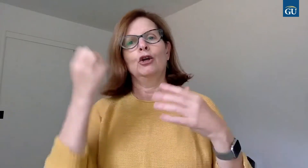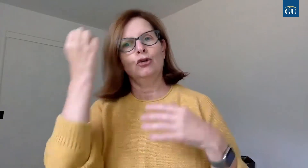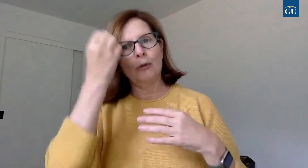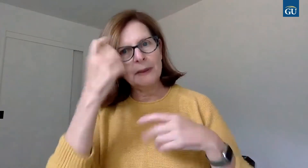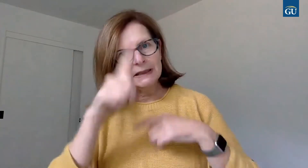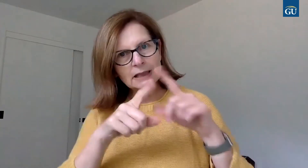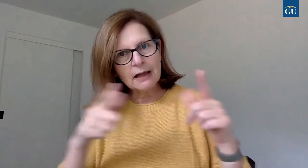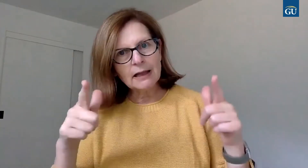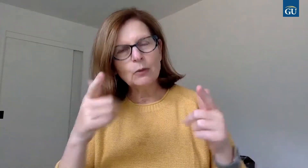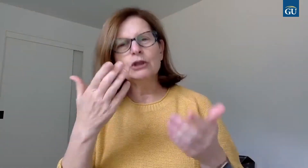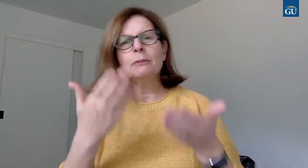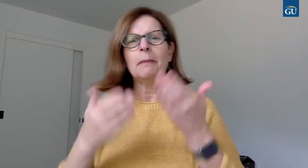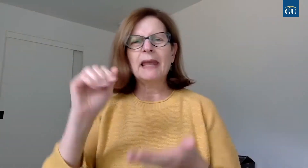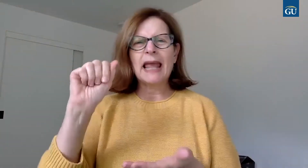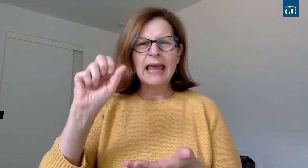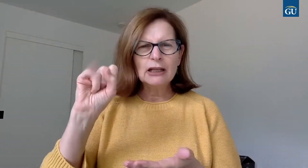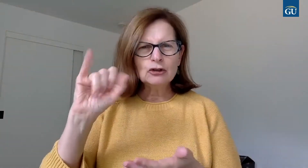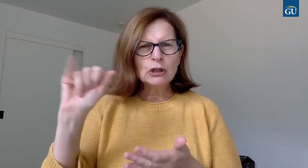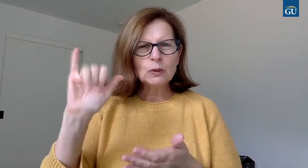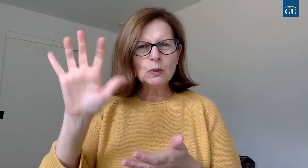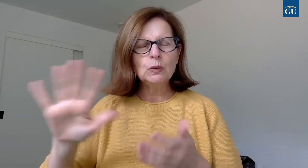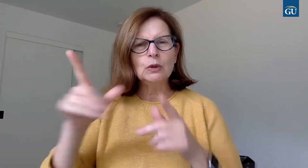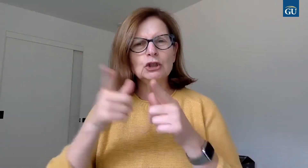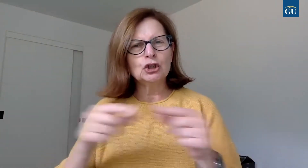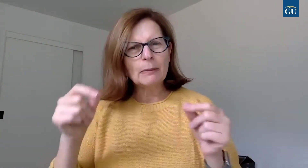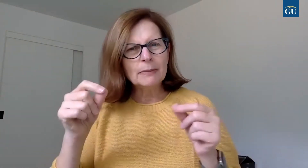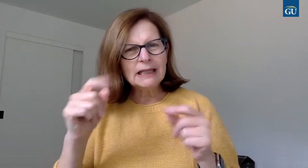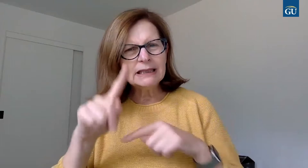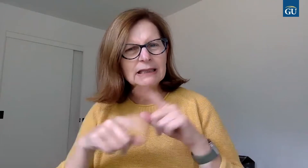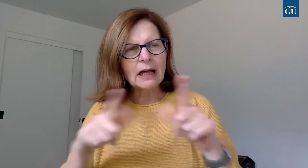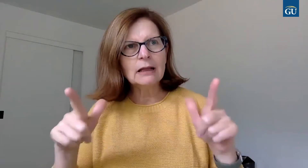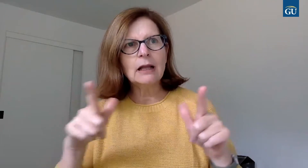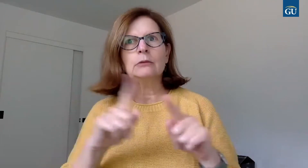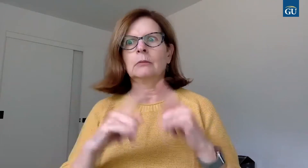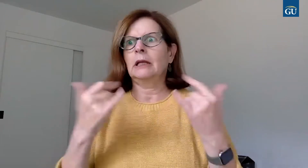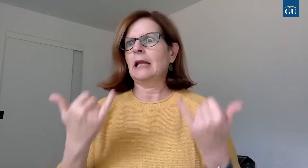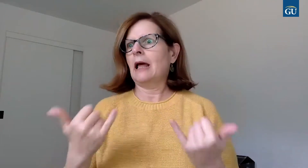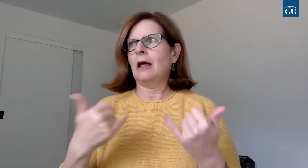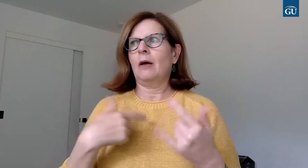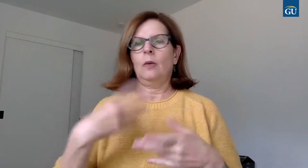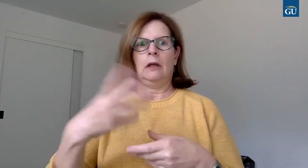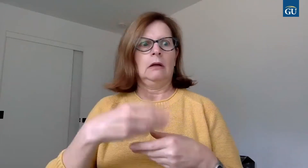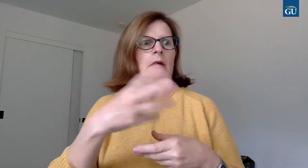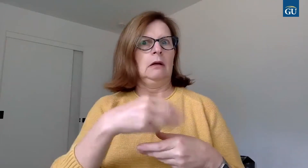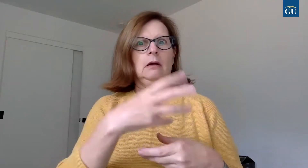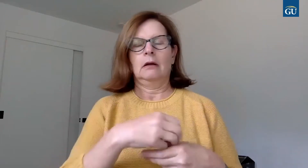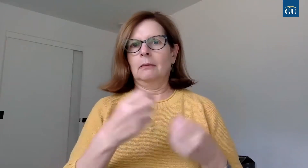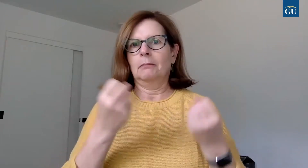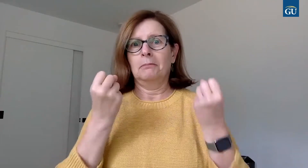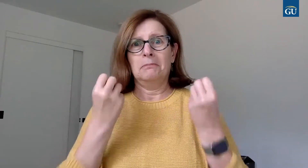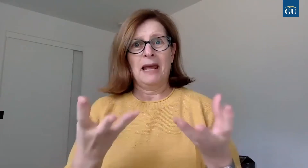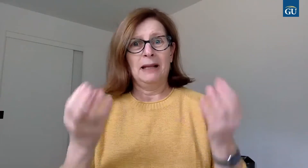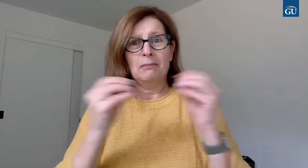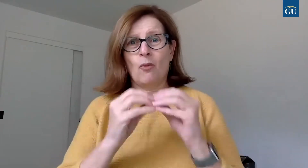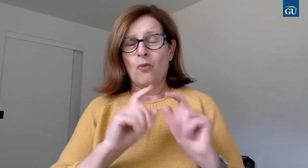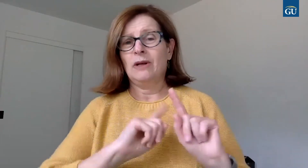Sign Languages. Some Asian, like Japanese, sign languages. Now my work has been about